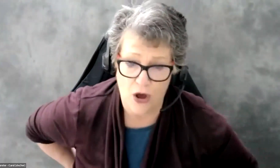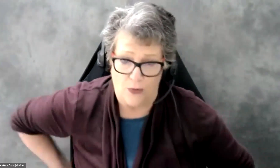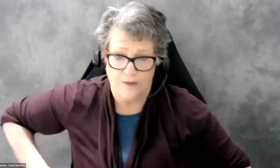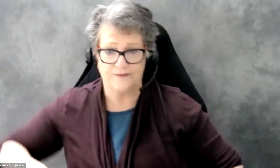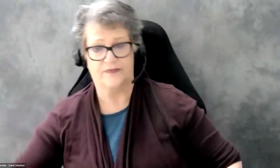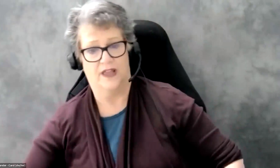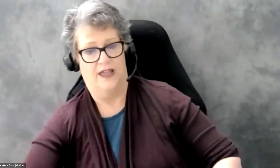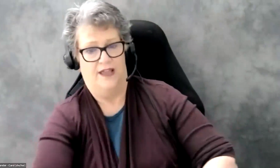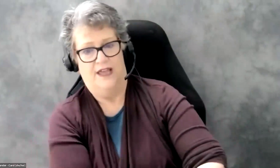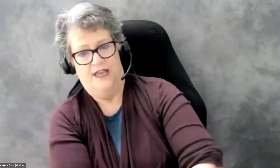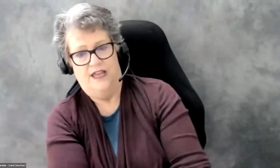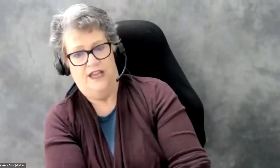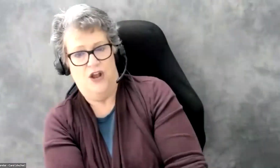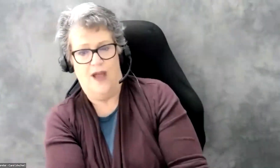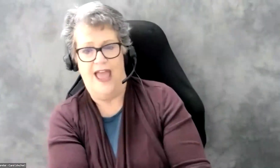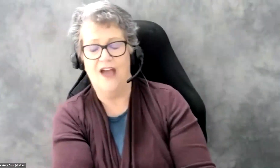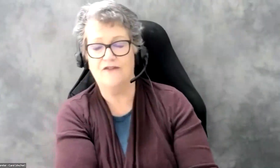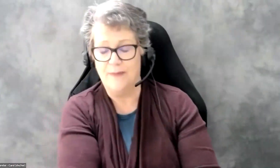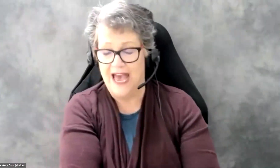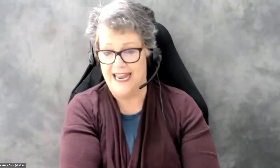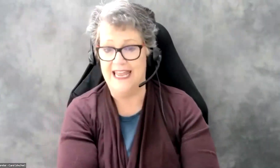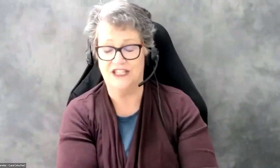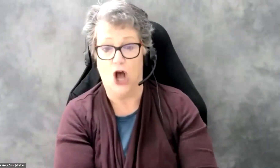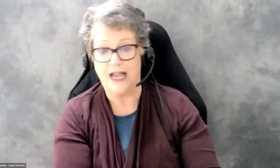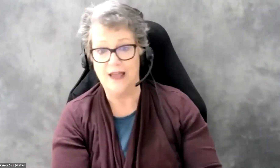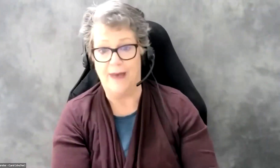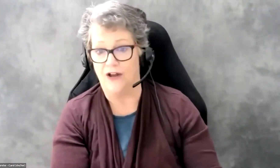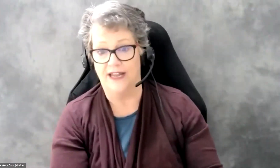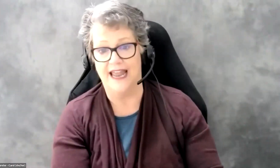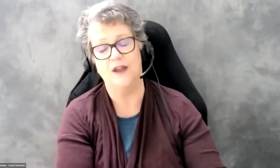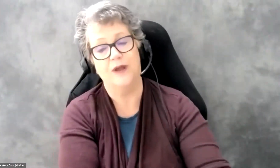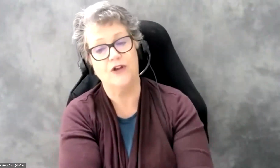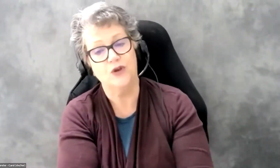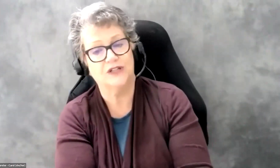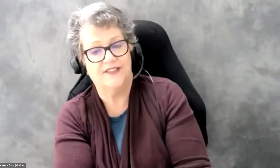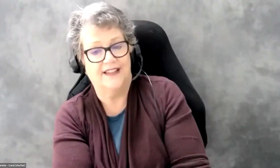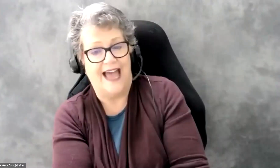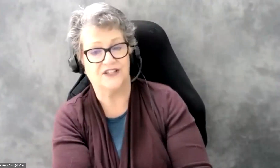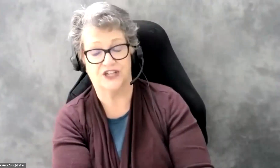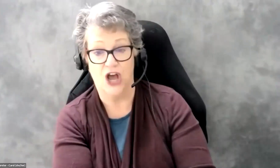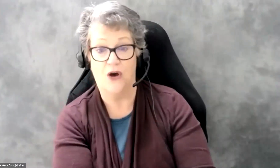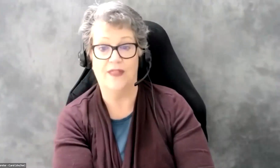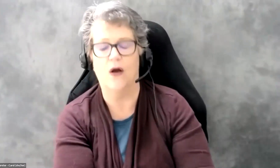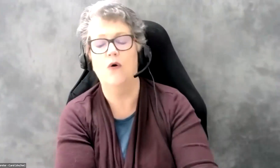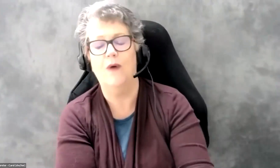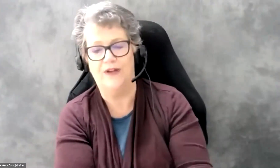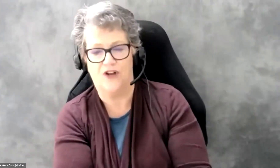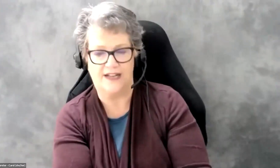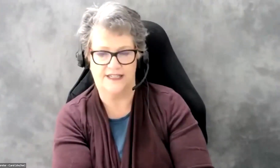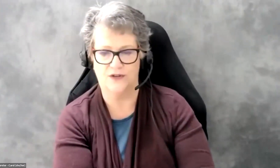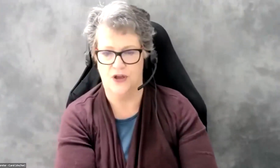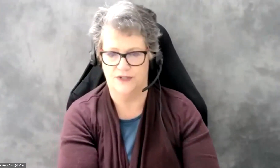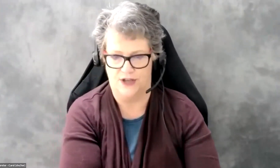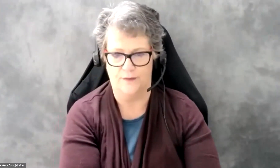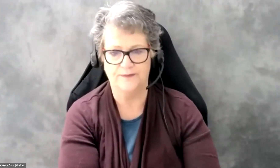us know. You know, everybody is talking about it, and then we are usually the last to know, like, oh, wait, we forgot